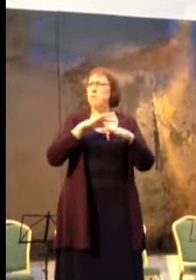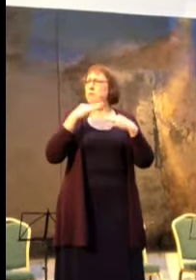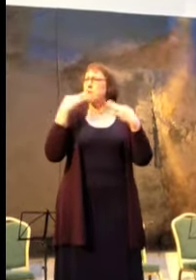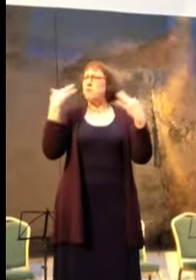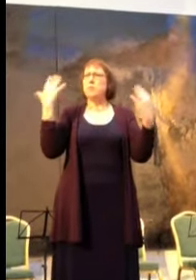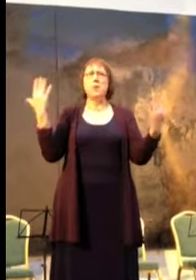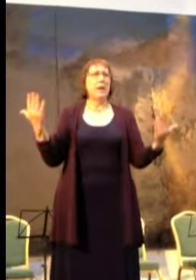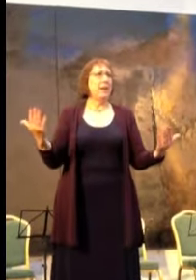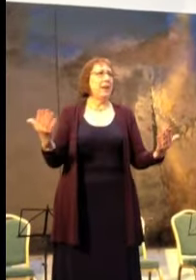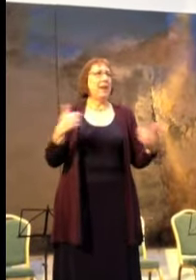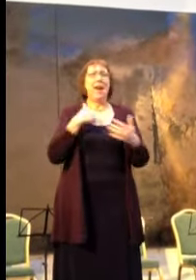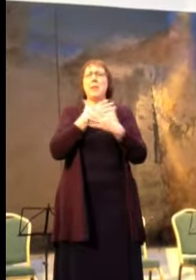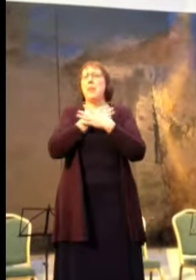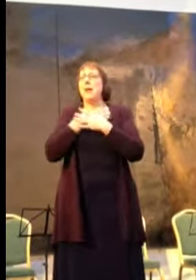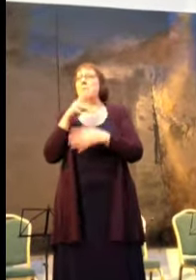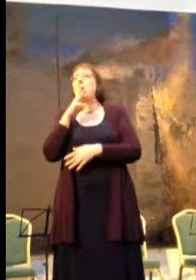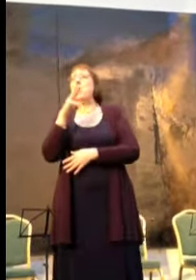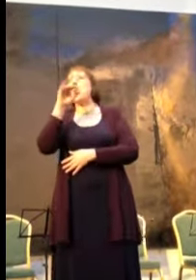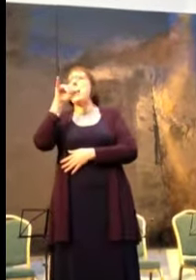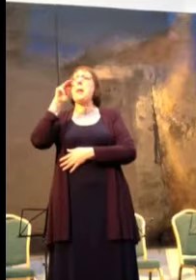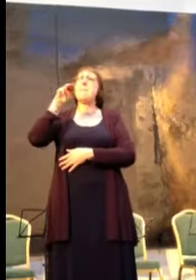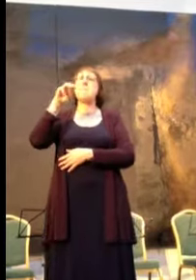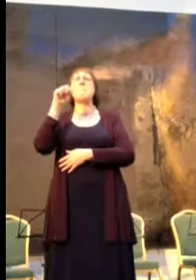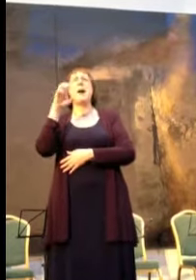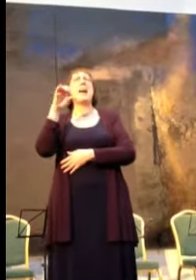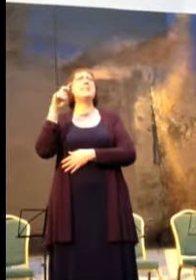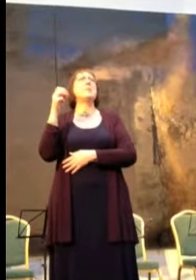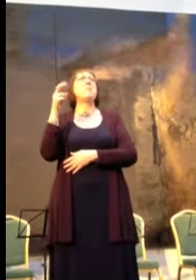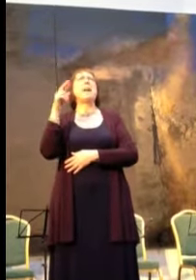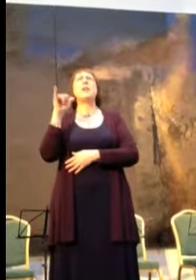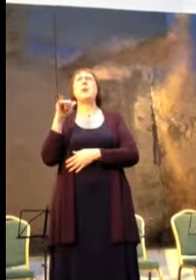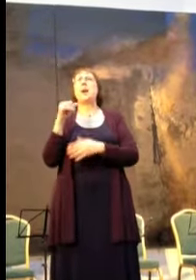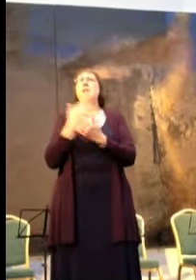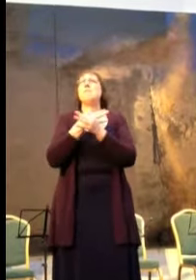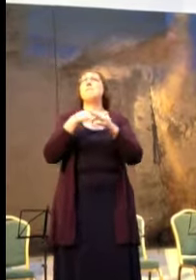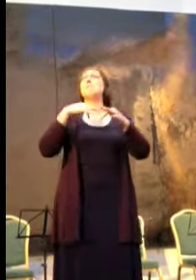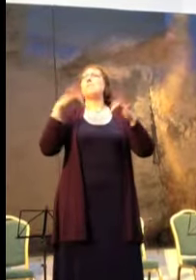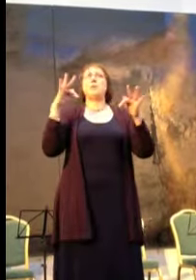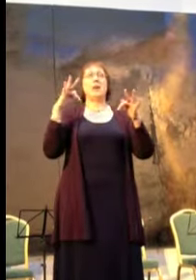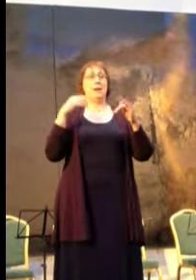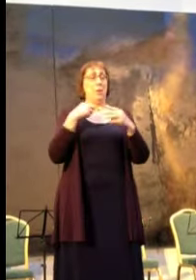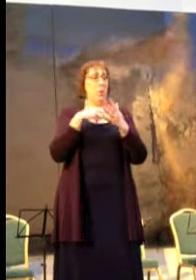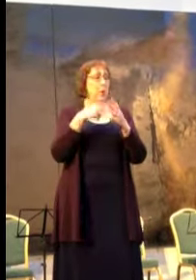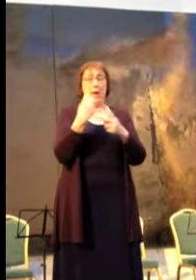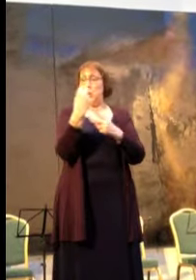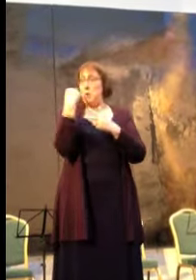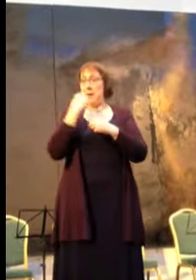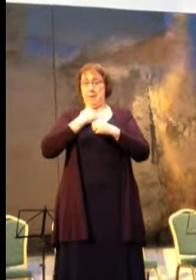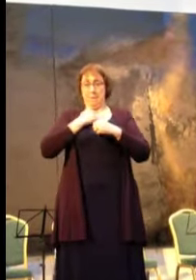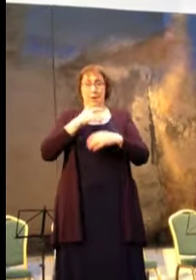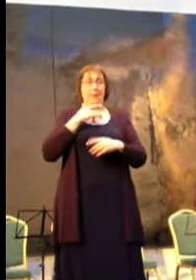actions. And I love that word, emancipatory, which should be the test. I believe, as I look back on my life